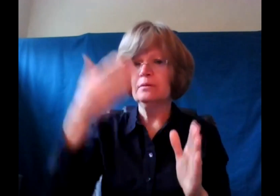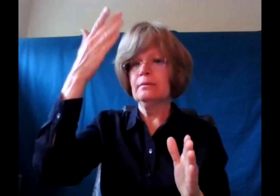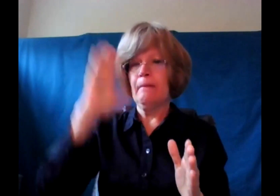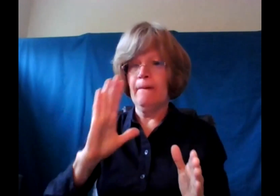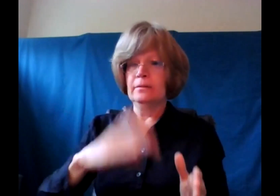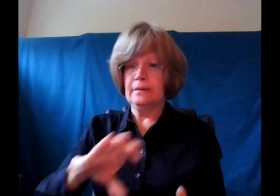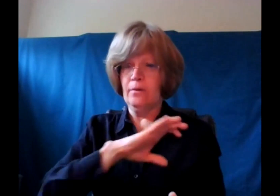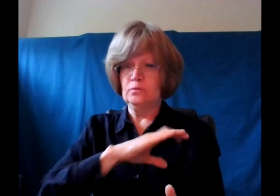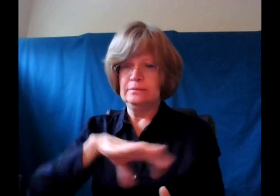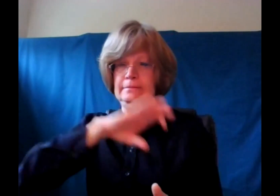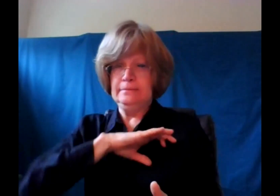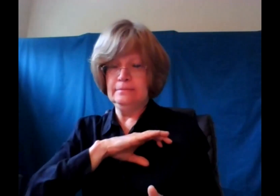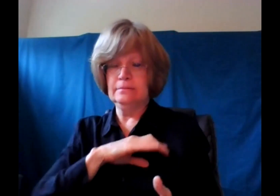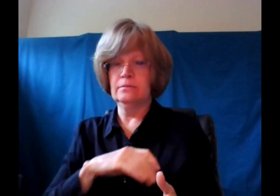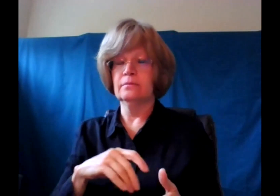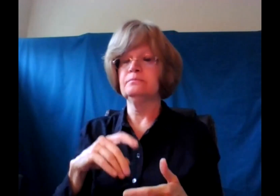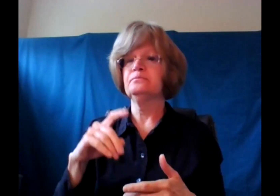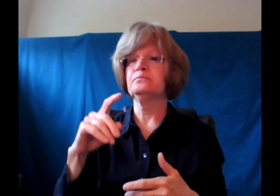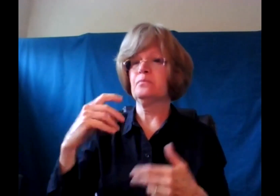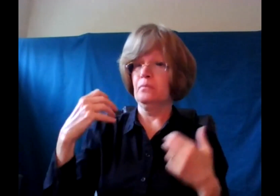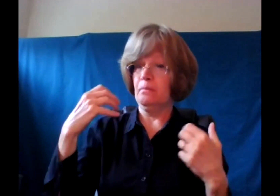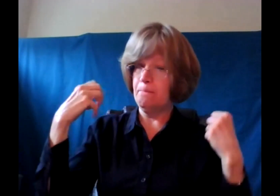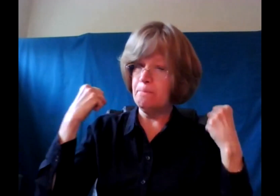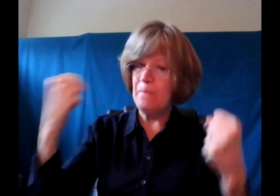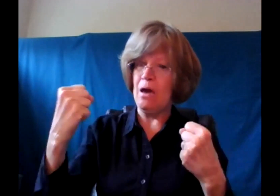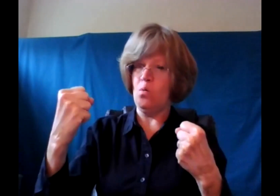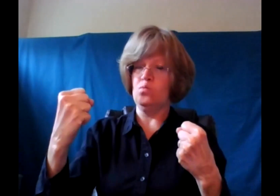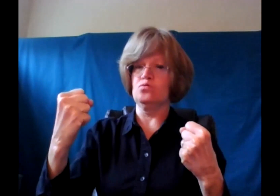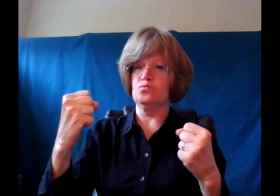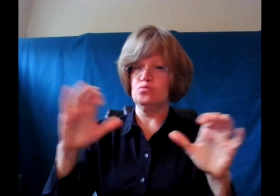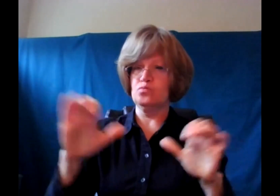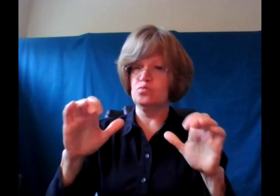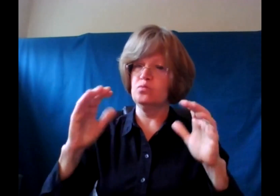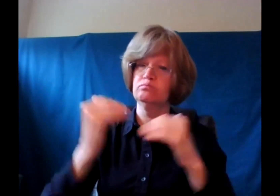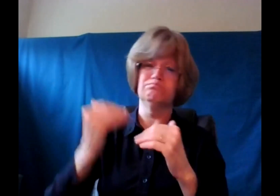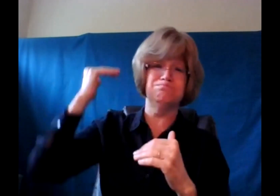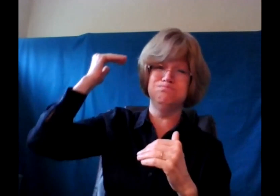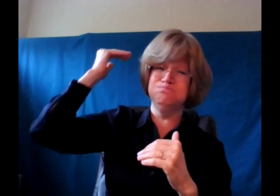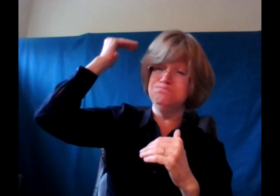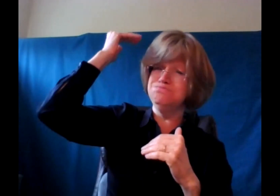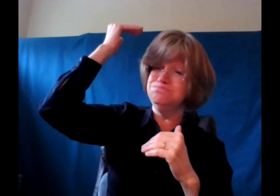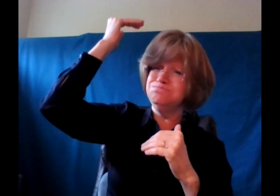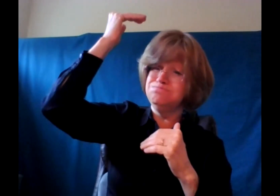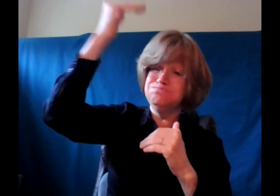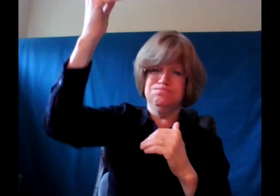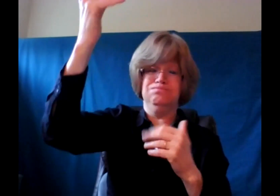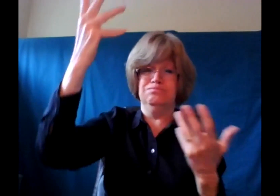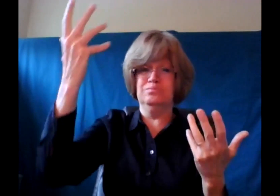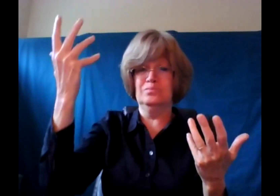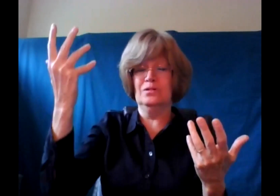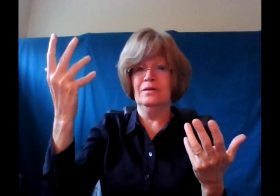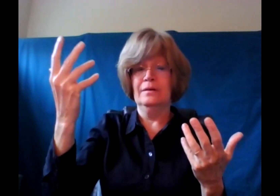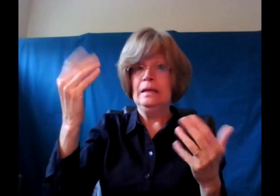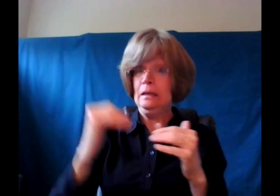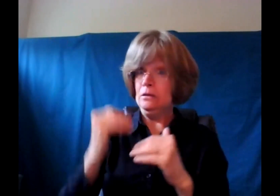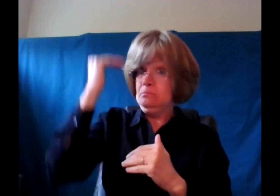God. The power to do exceedingly. Well,